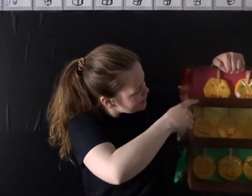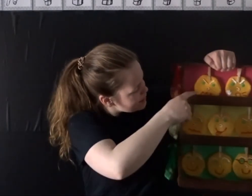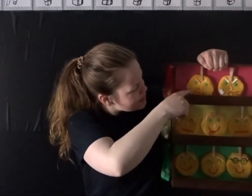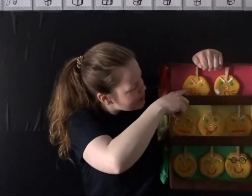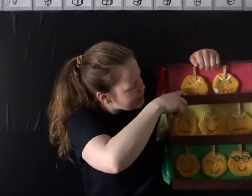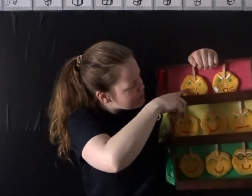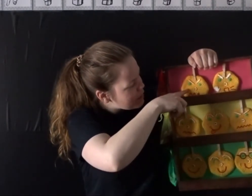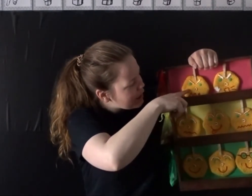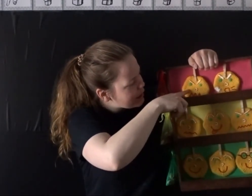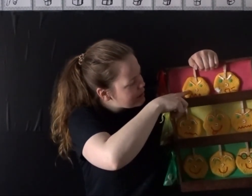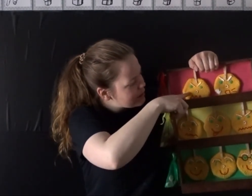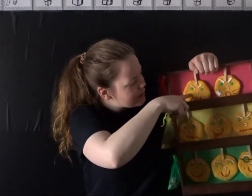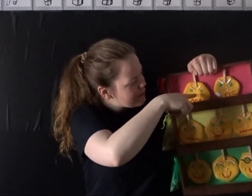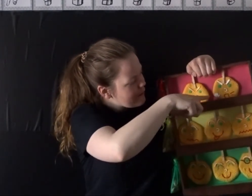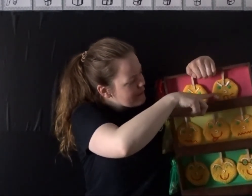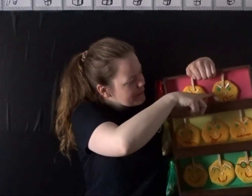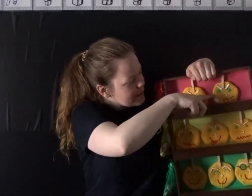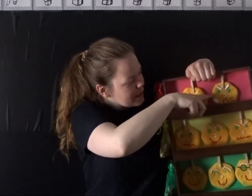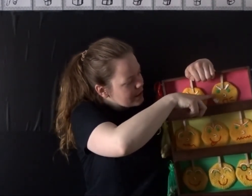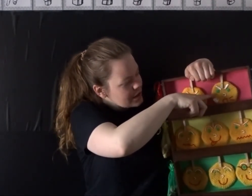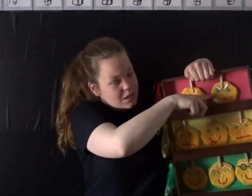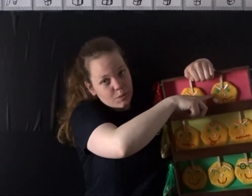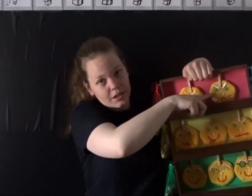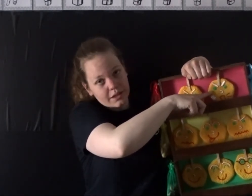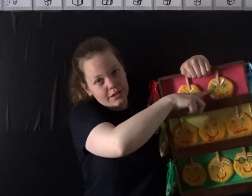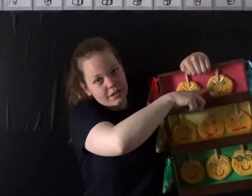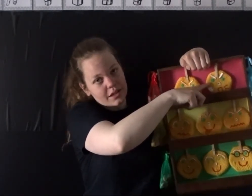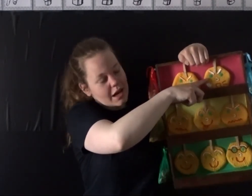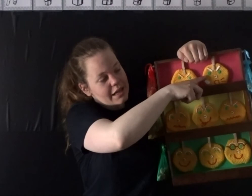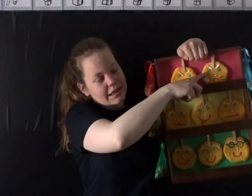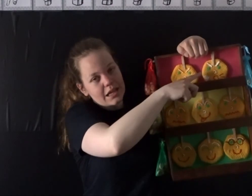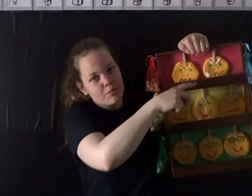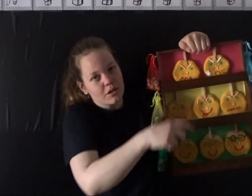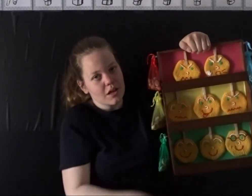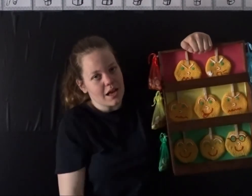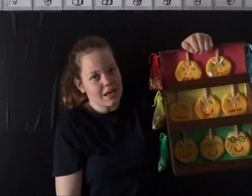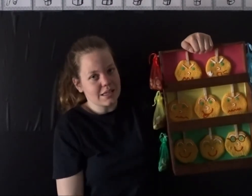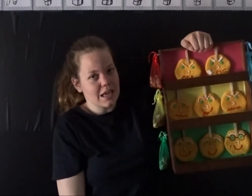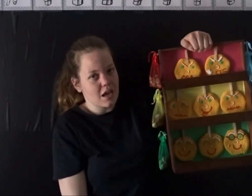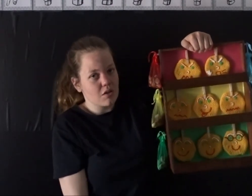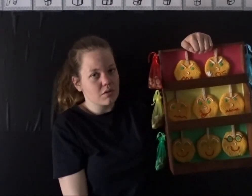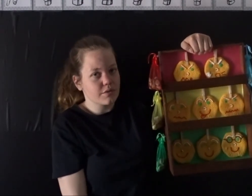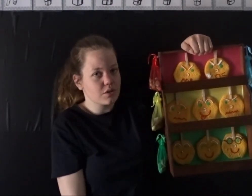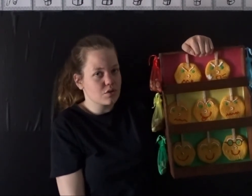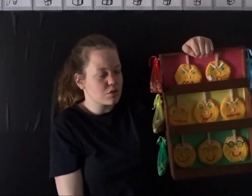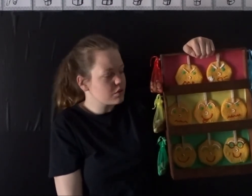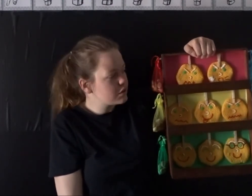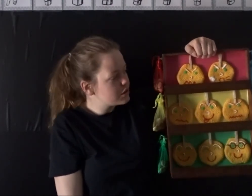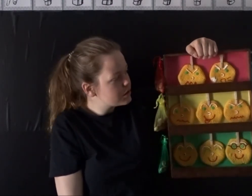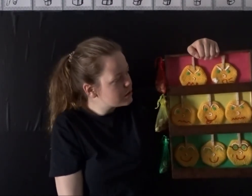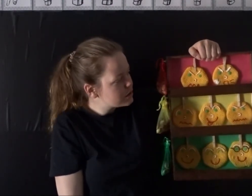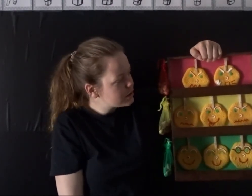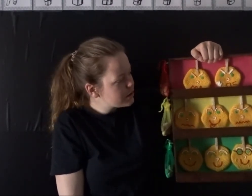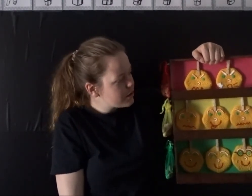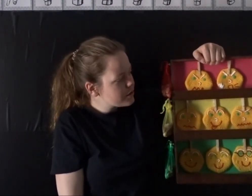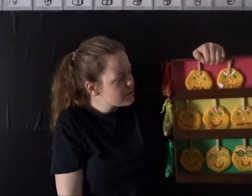So that's mad. And this one, I label as out of control. So that's